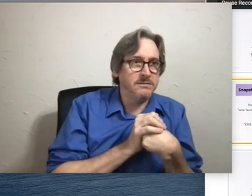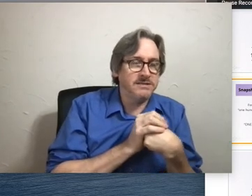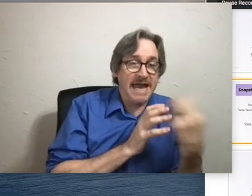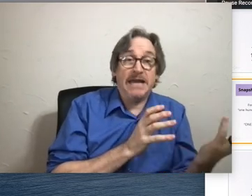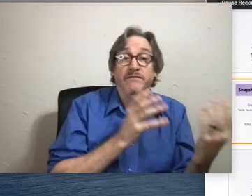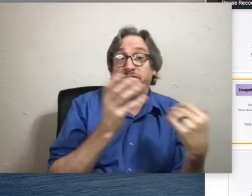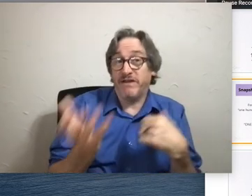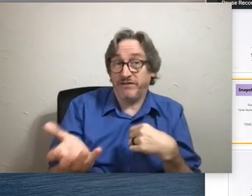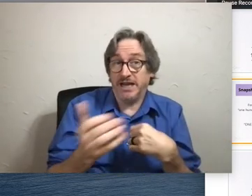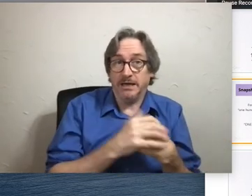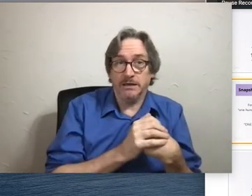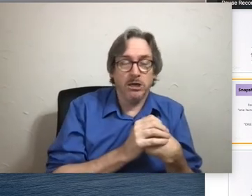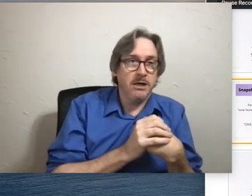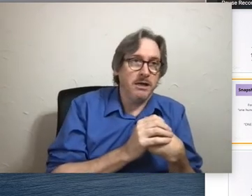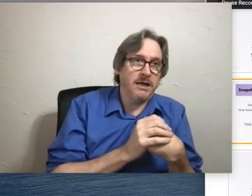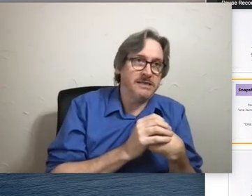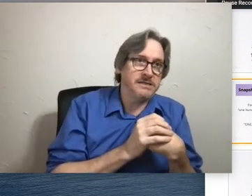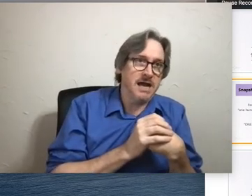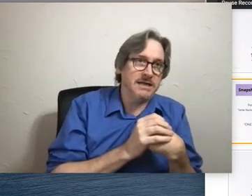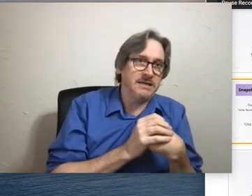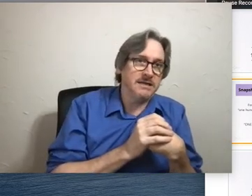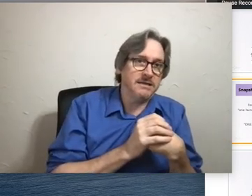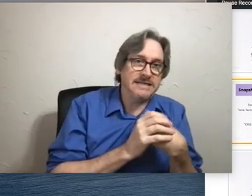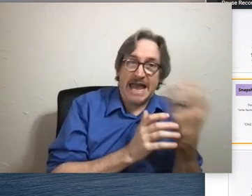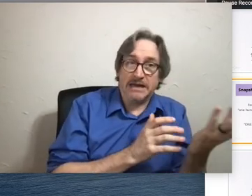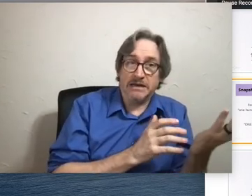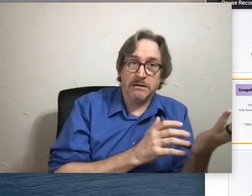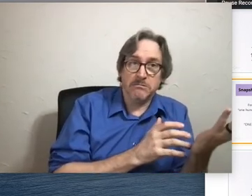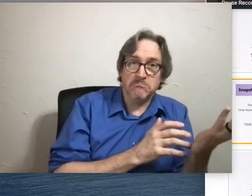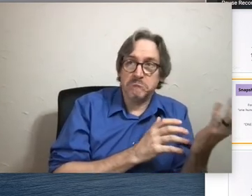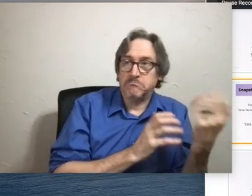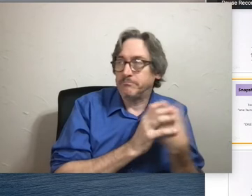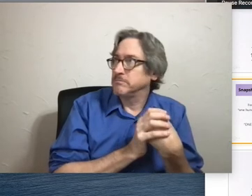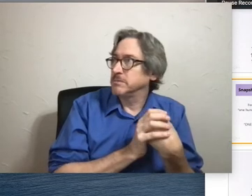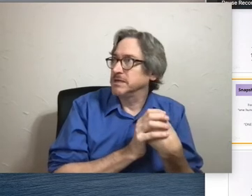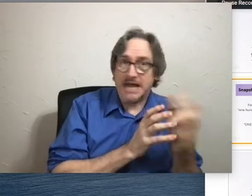It's 10-15. It's not